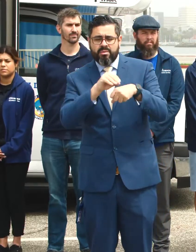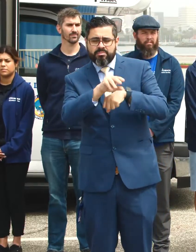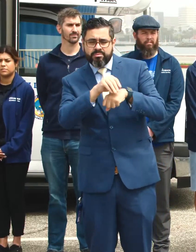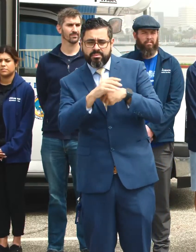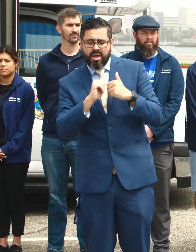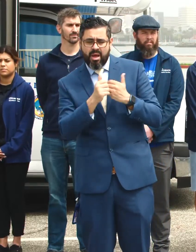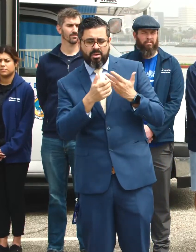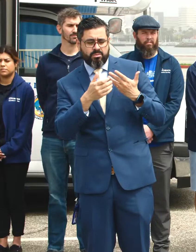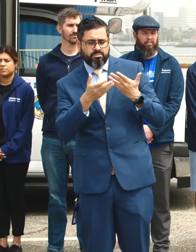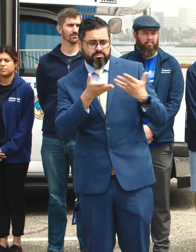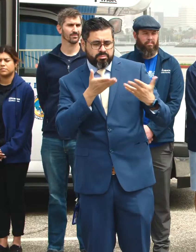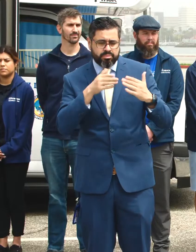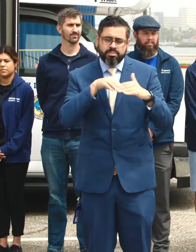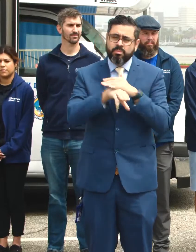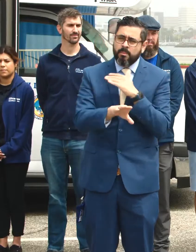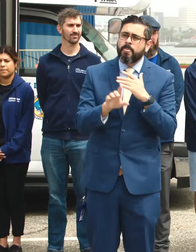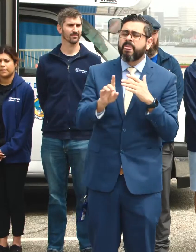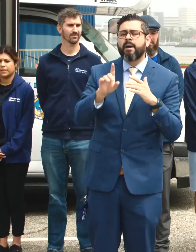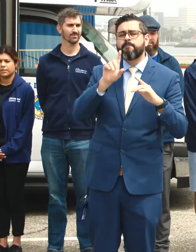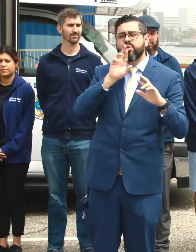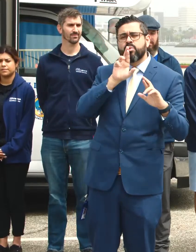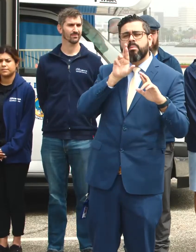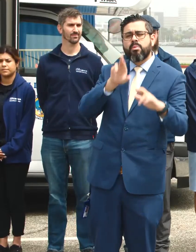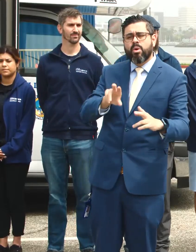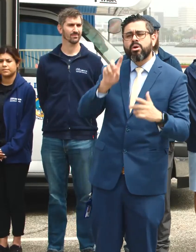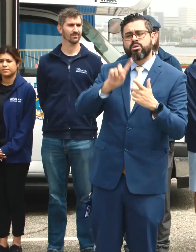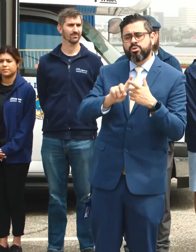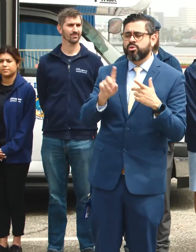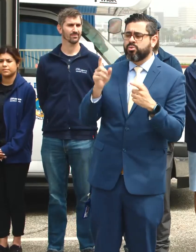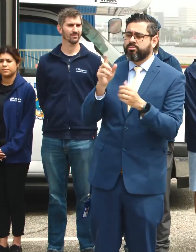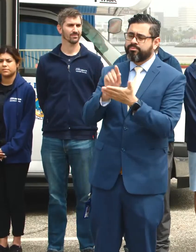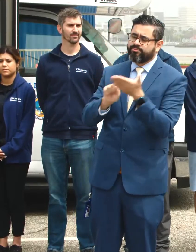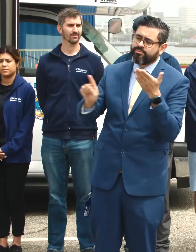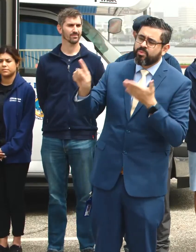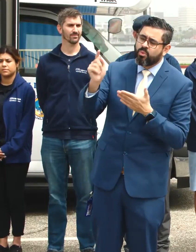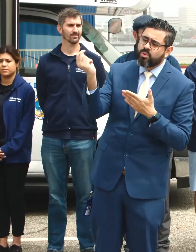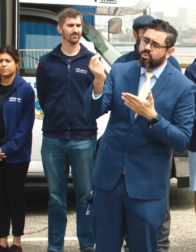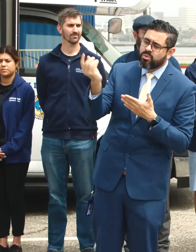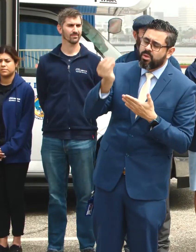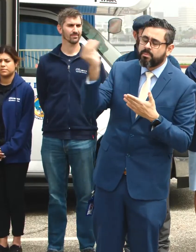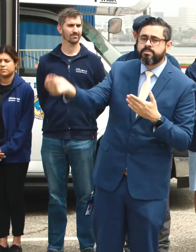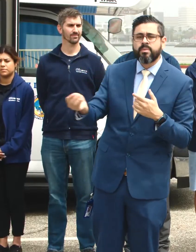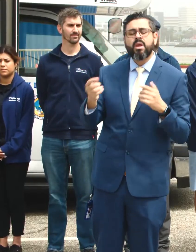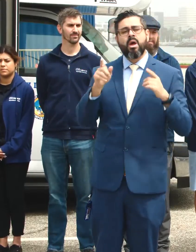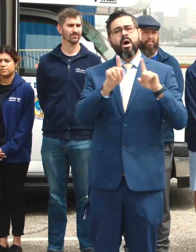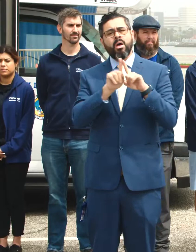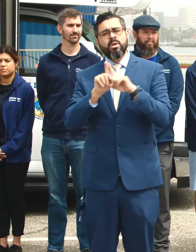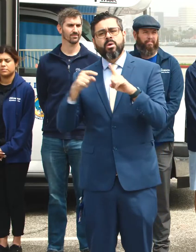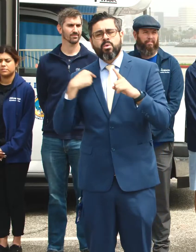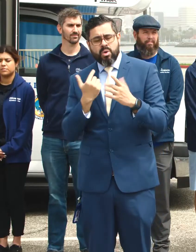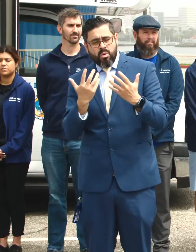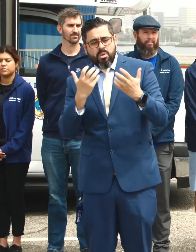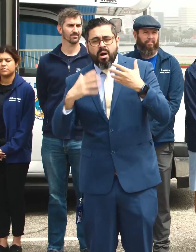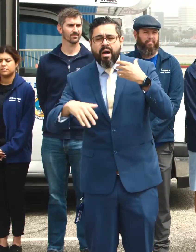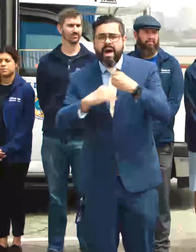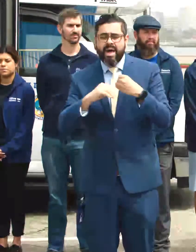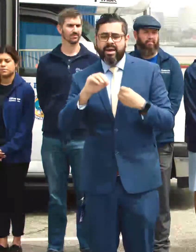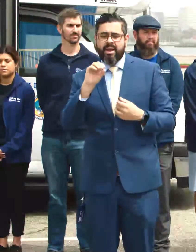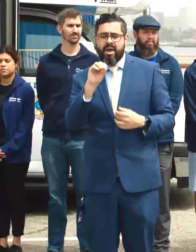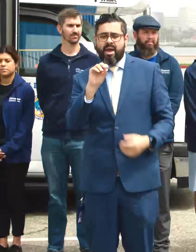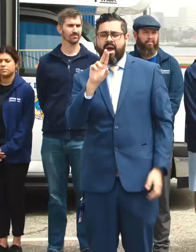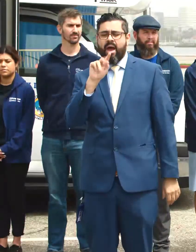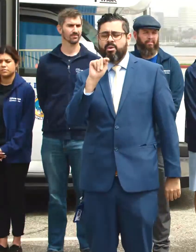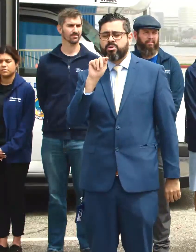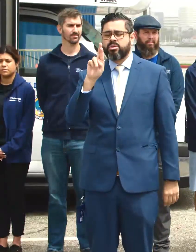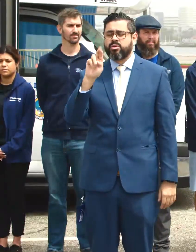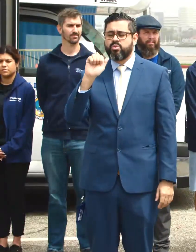to services in Long Beach. This report will be coming to Council next Tuesday. The city is also committed to adding a third REACH team with